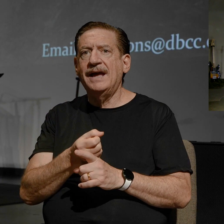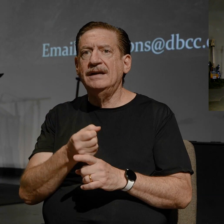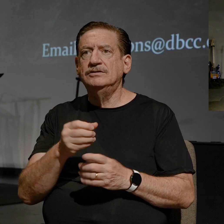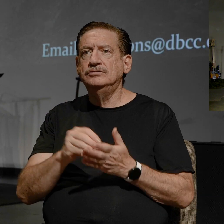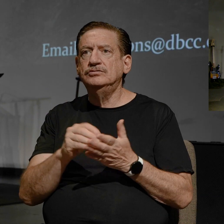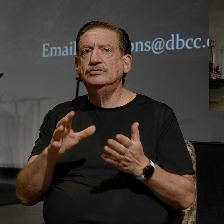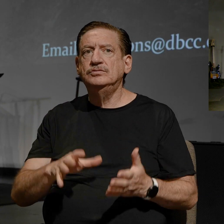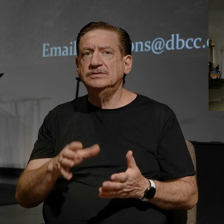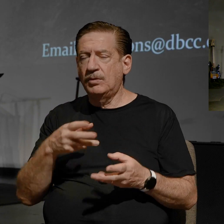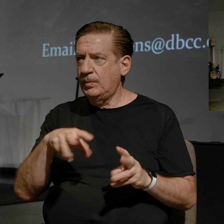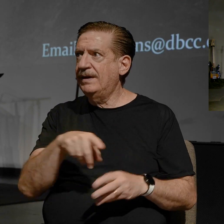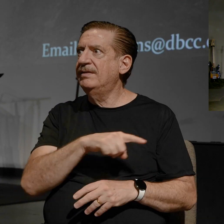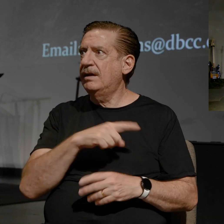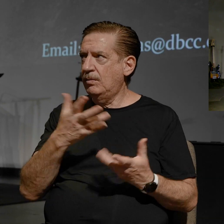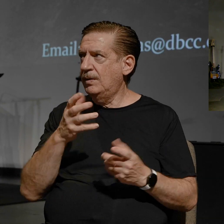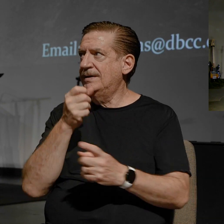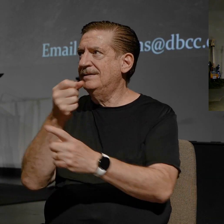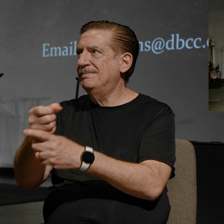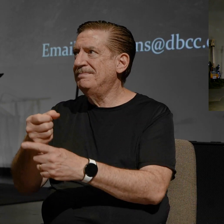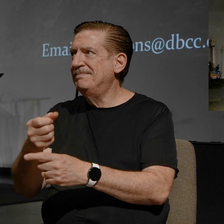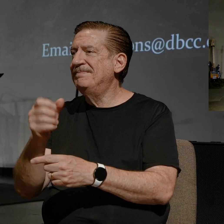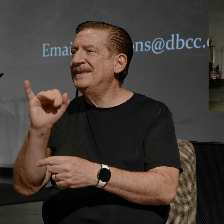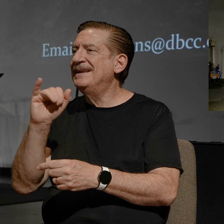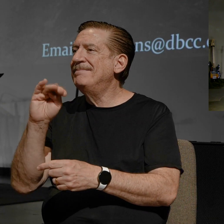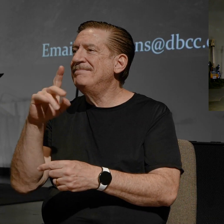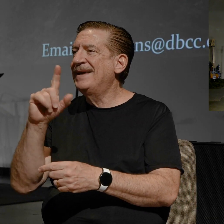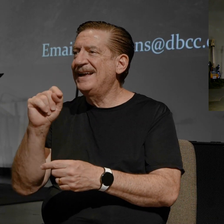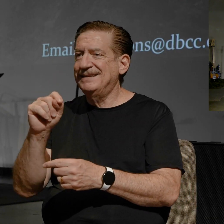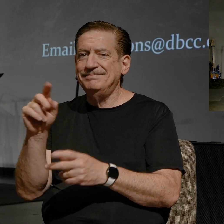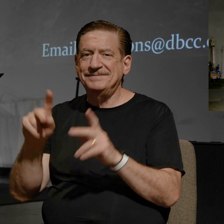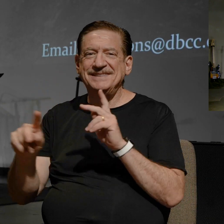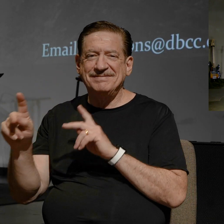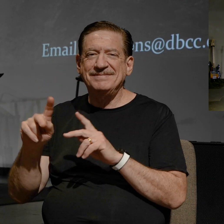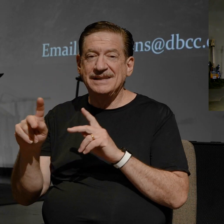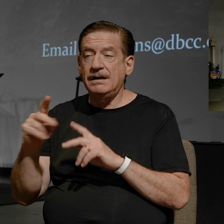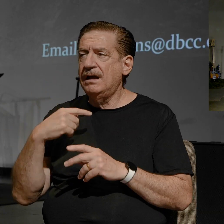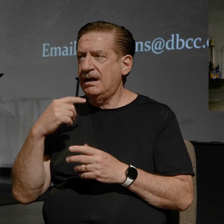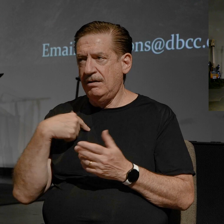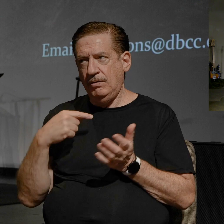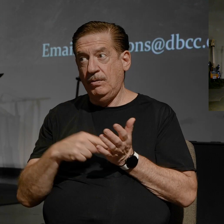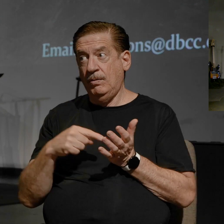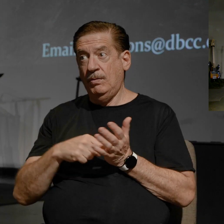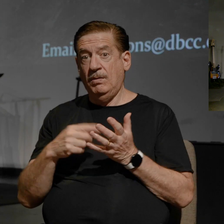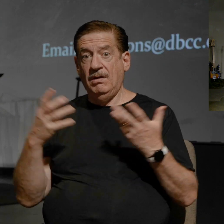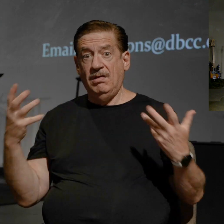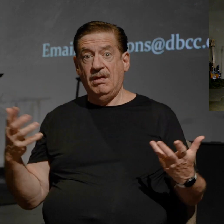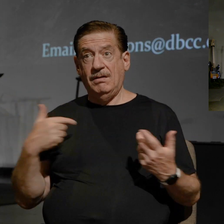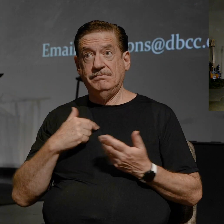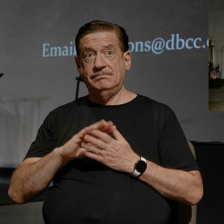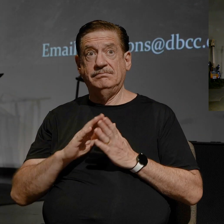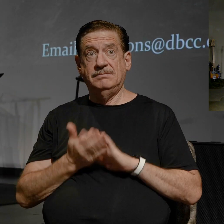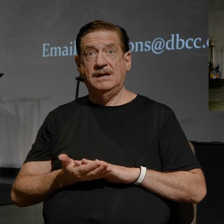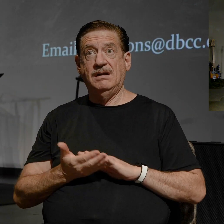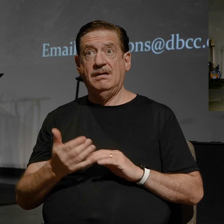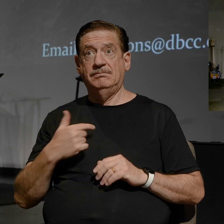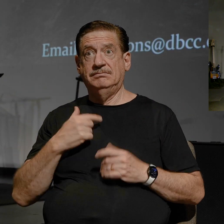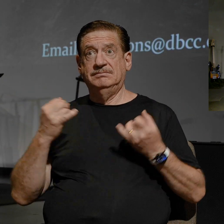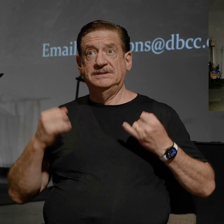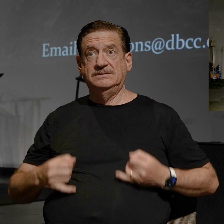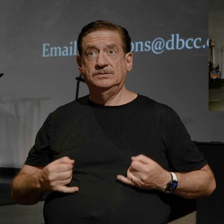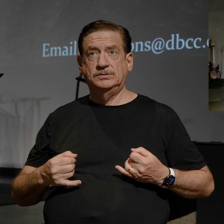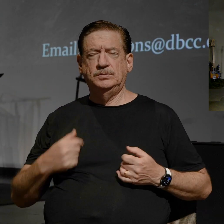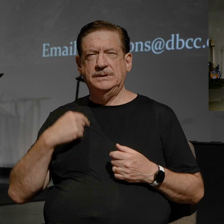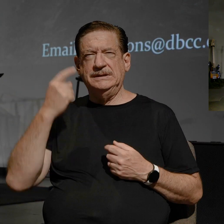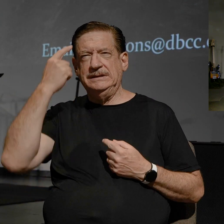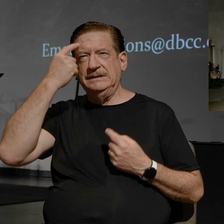they wanted to then also impact people. And I really owe a lot of what I've become as an individual when I